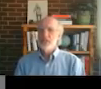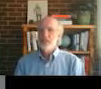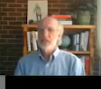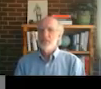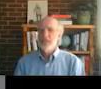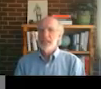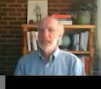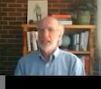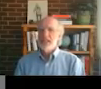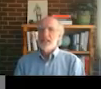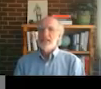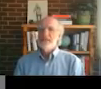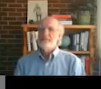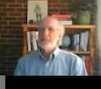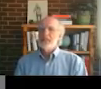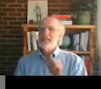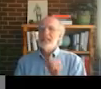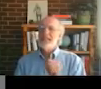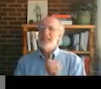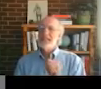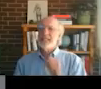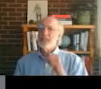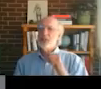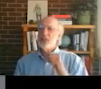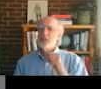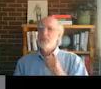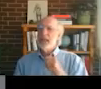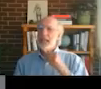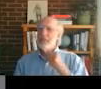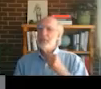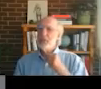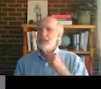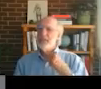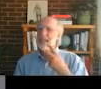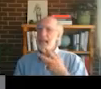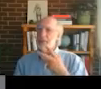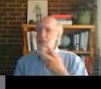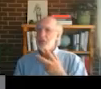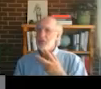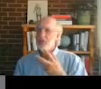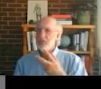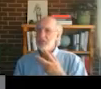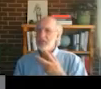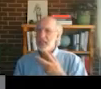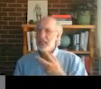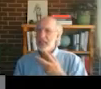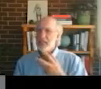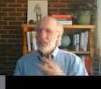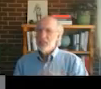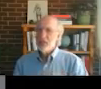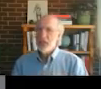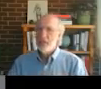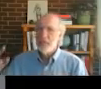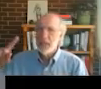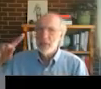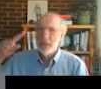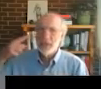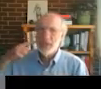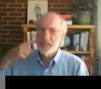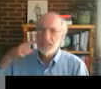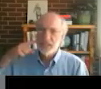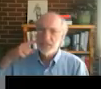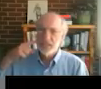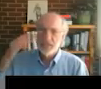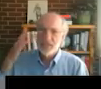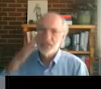talking about this in a minute, the idea that you may have to adapt the use of the sign. So a child may not be able